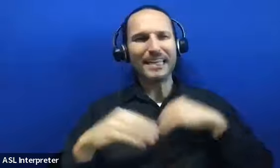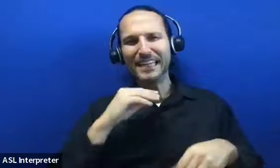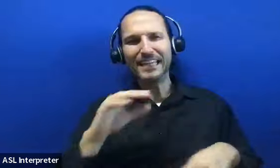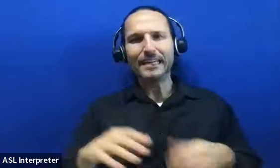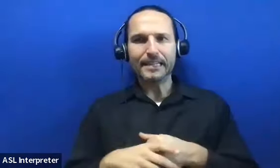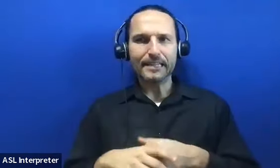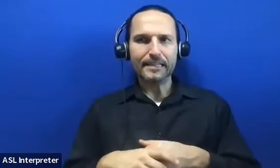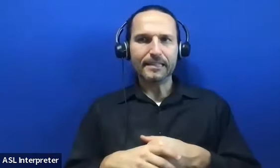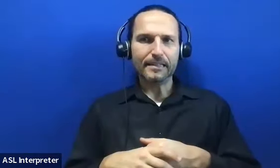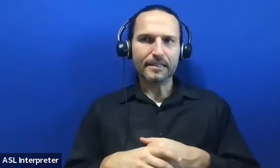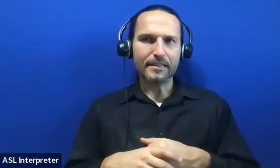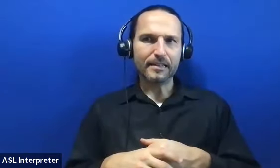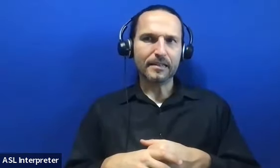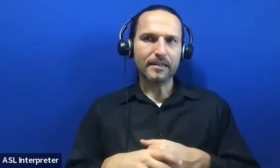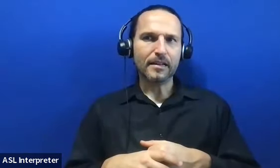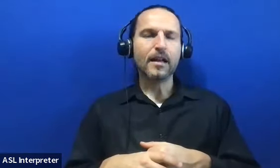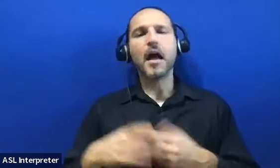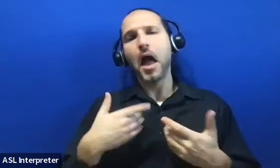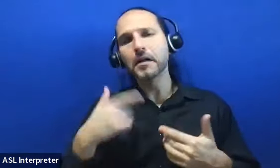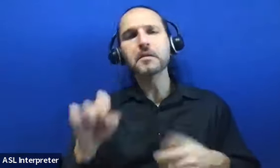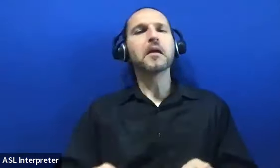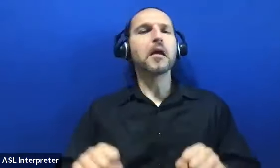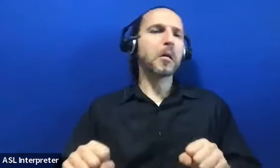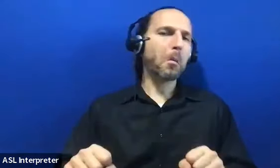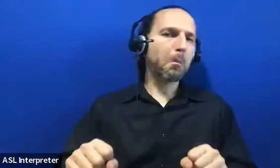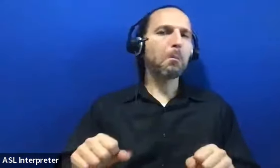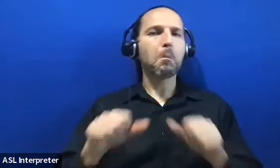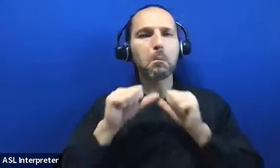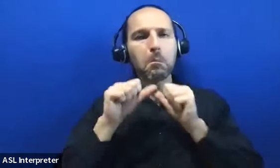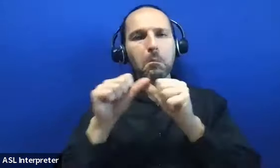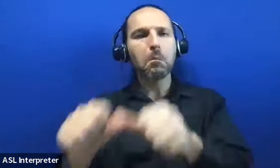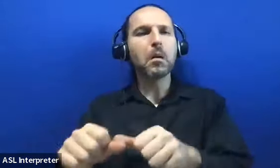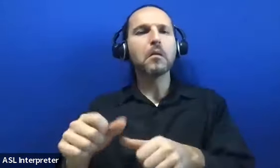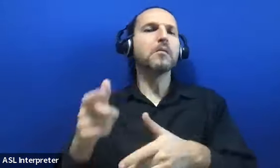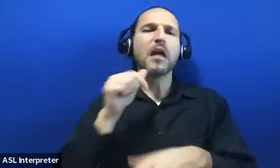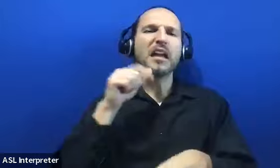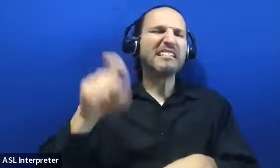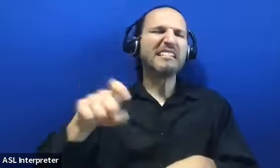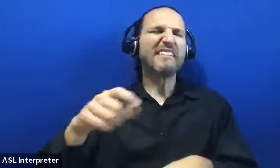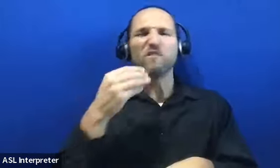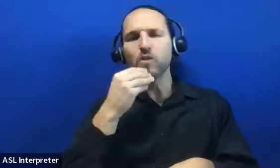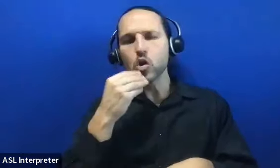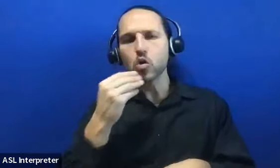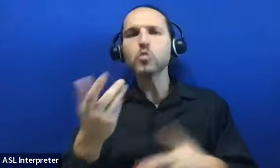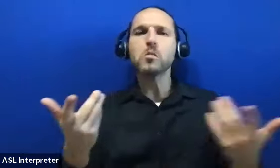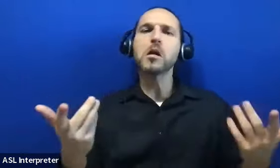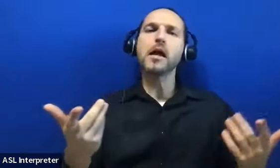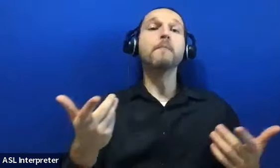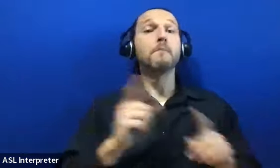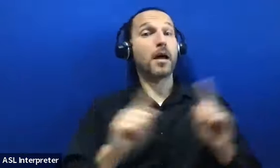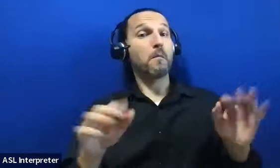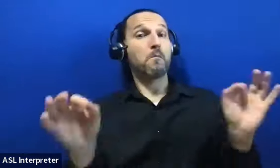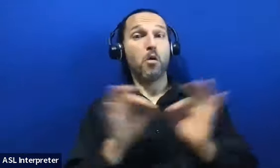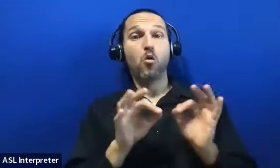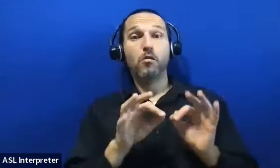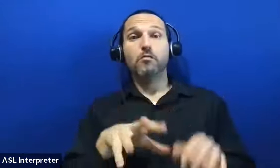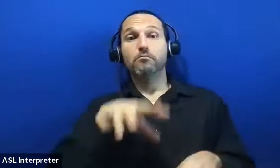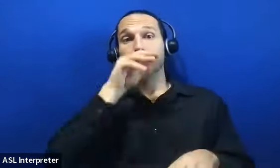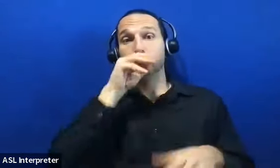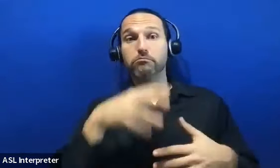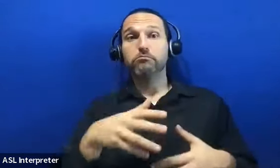I can actually go a long time without eating, right? Can't go a long time without breathing, but I can go a long time without eating. I don't care. I don't want to do it.